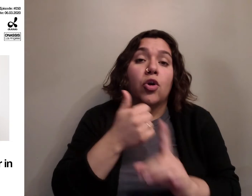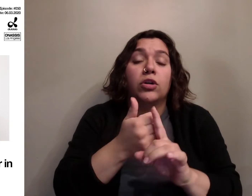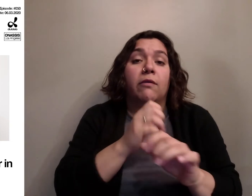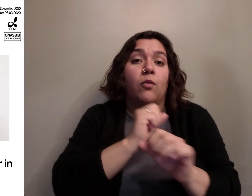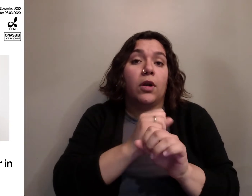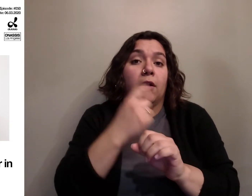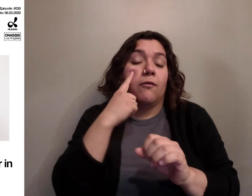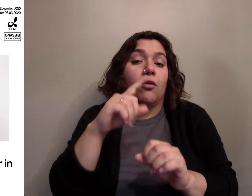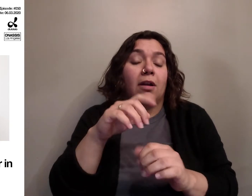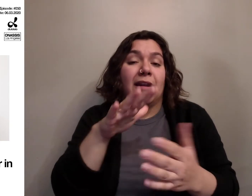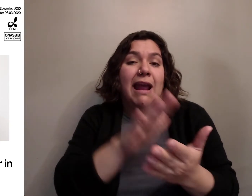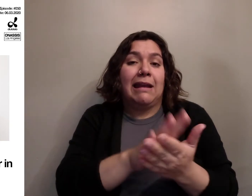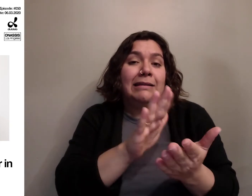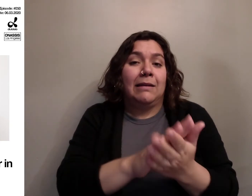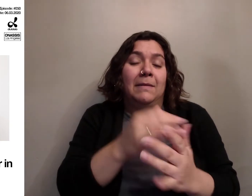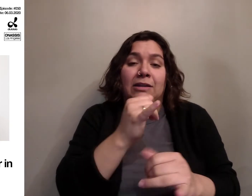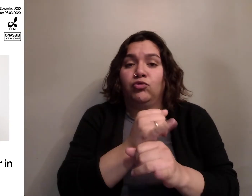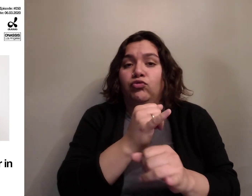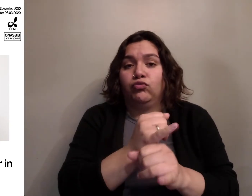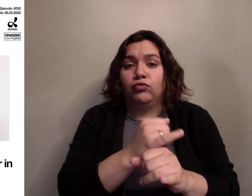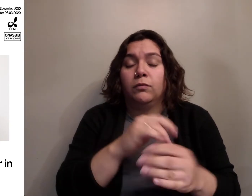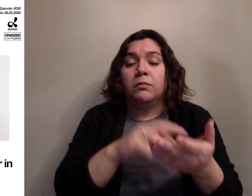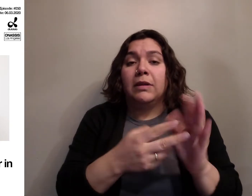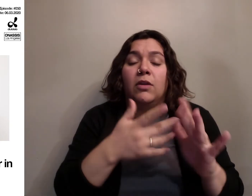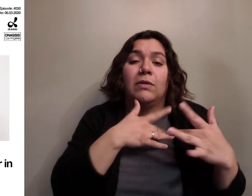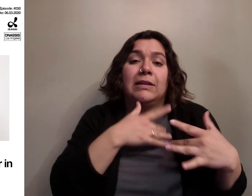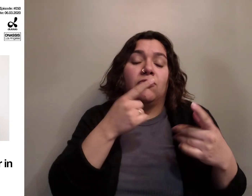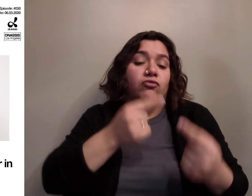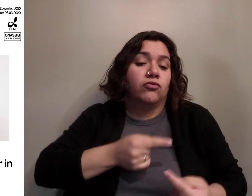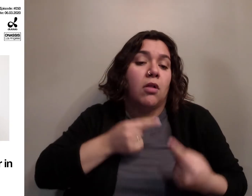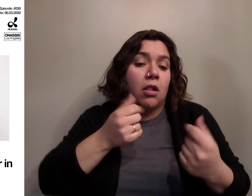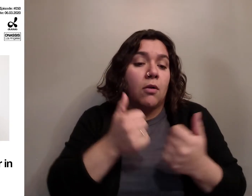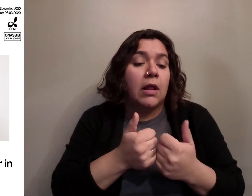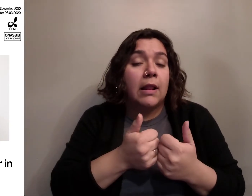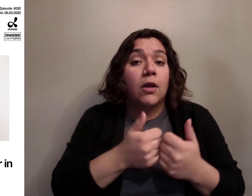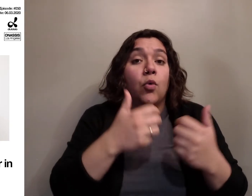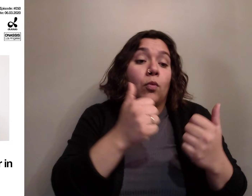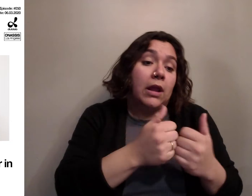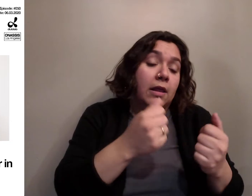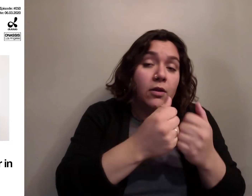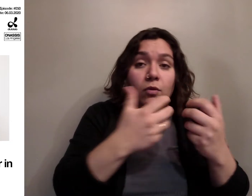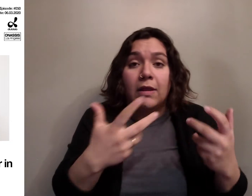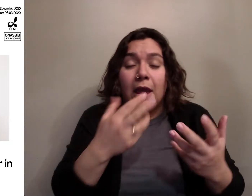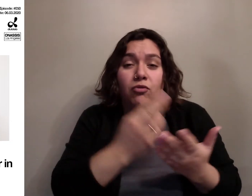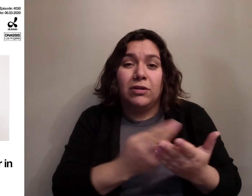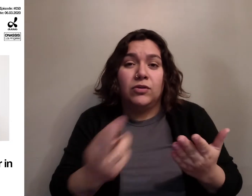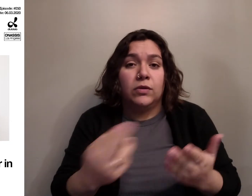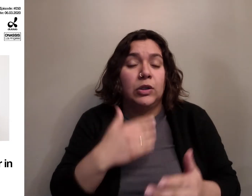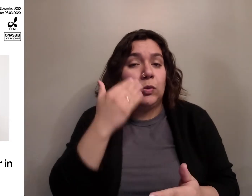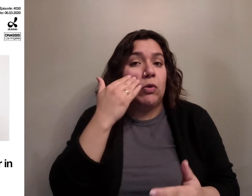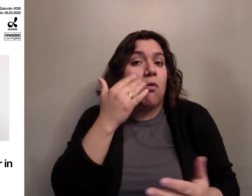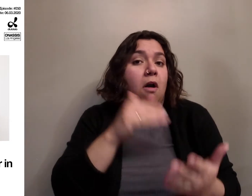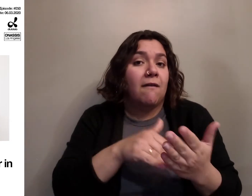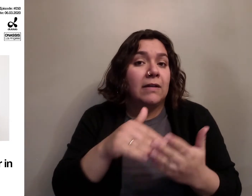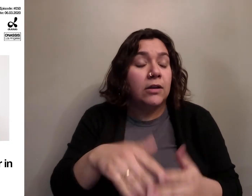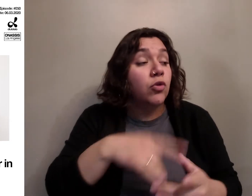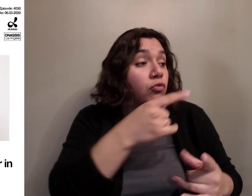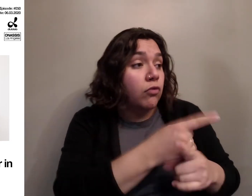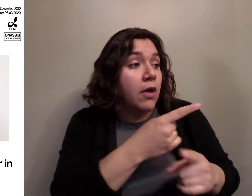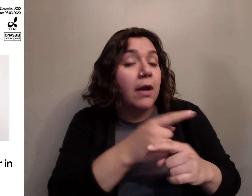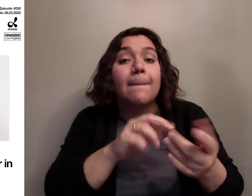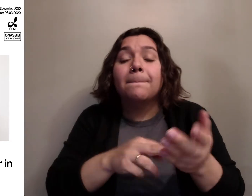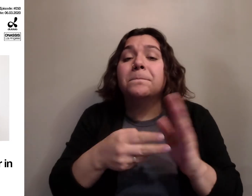working on, because she was working out of an academic institution. And so, we struggle with and